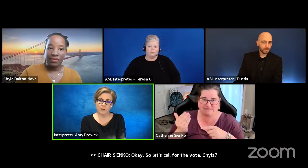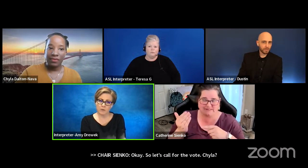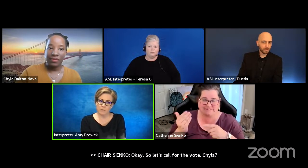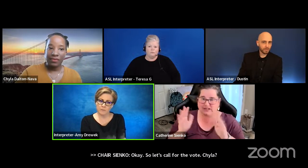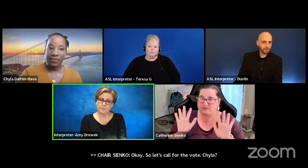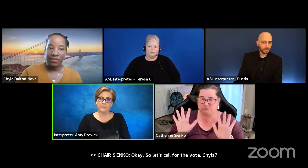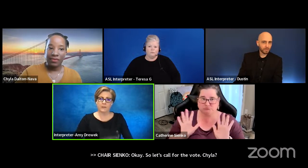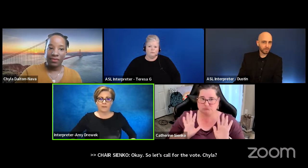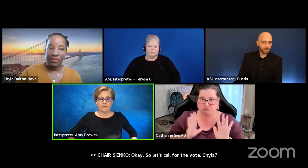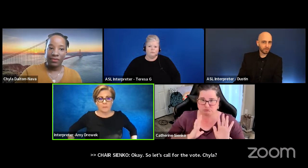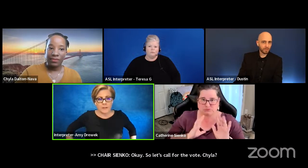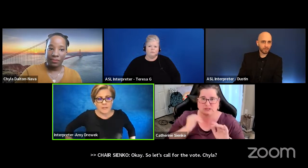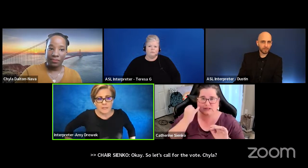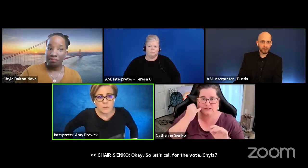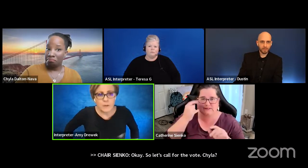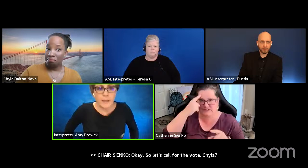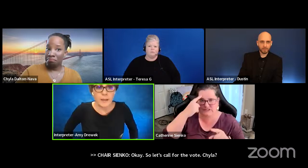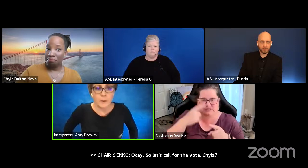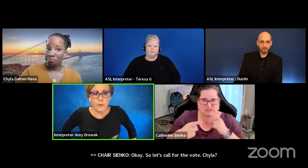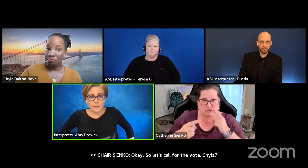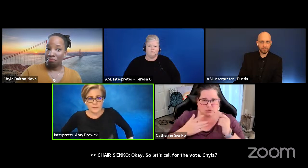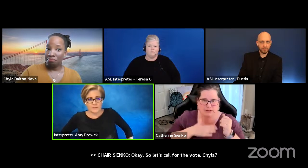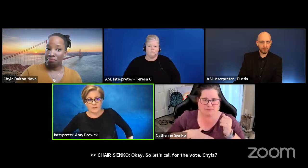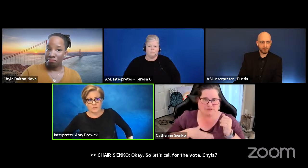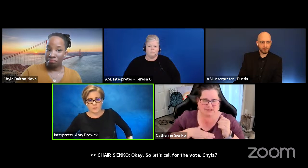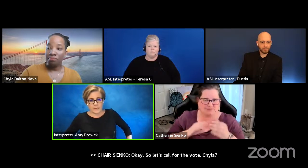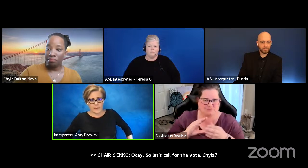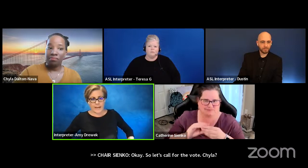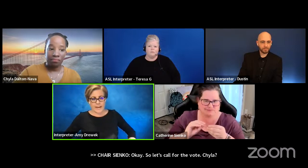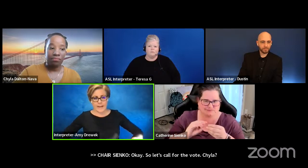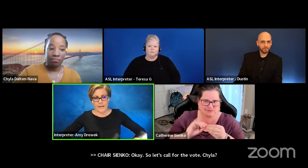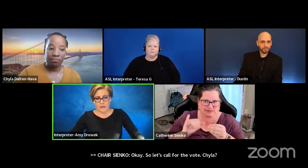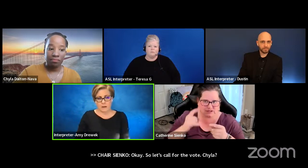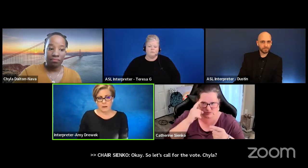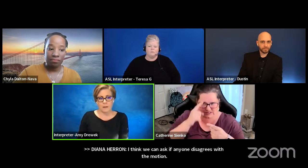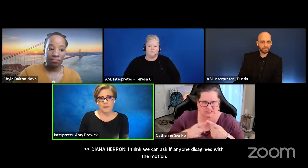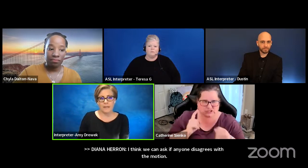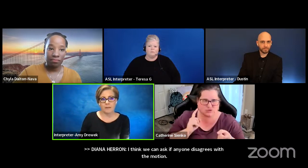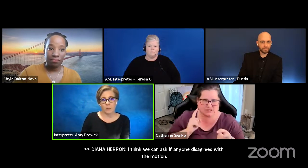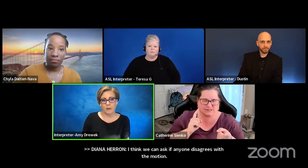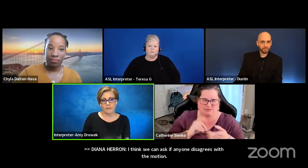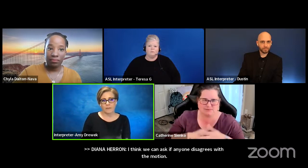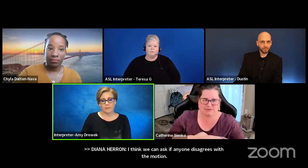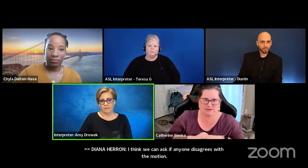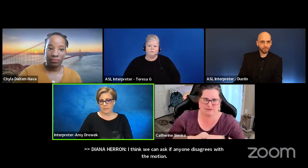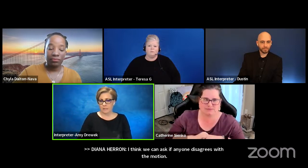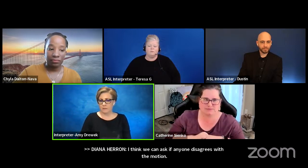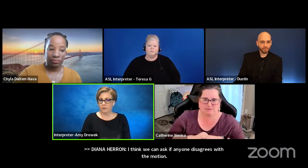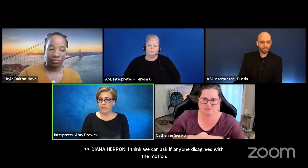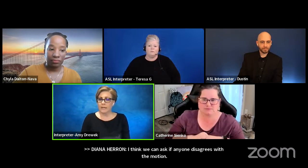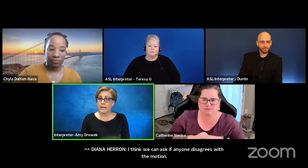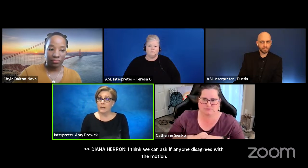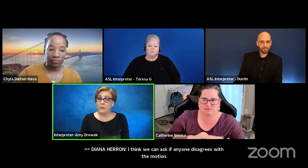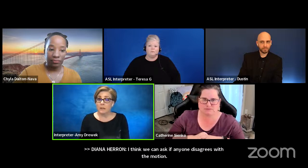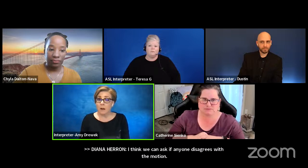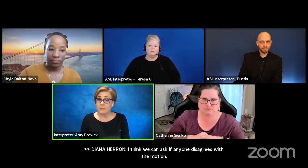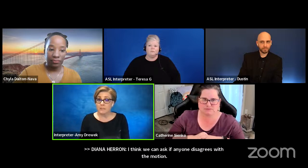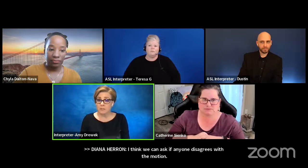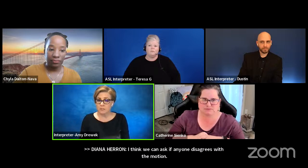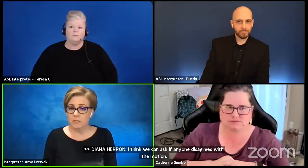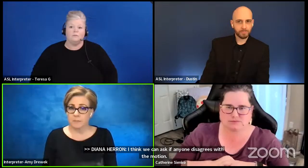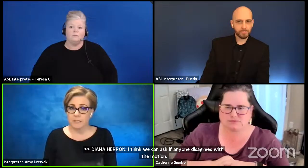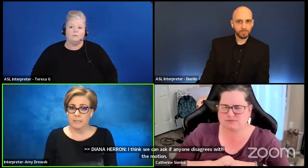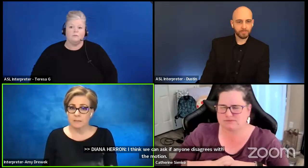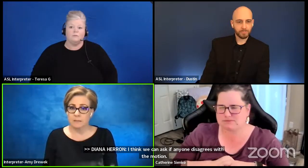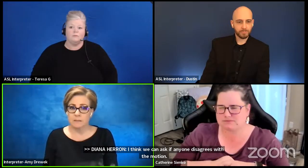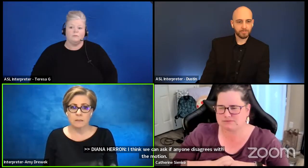this is Commissioner Sanko. If everybody is okay with scheduling a meeting the week of the 15th, great. Anyone